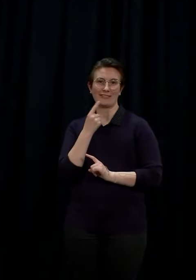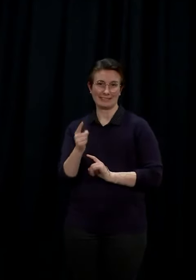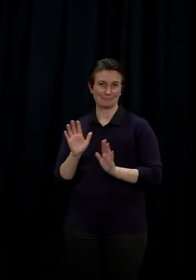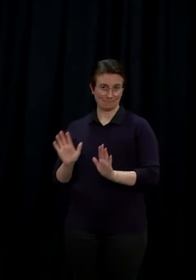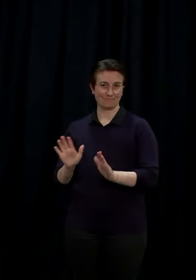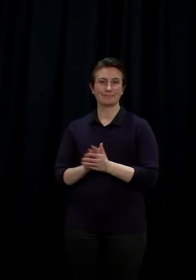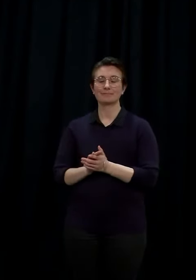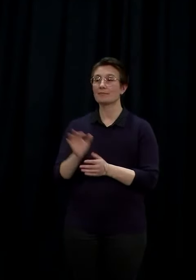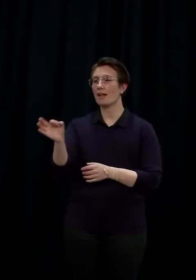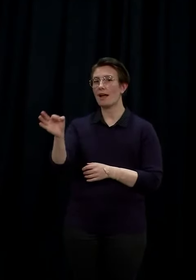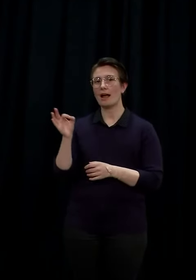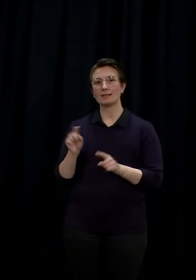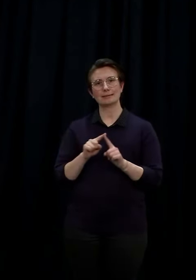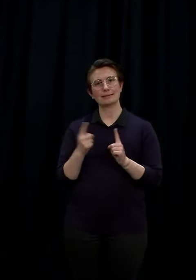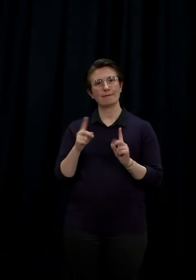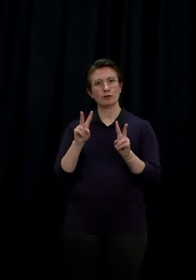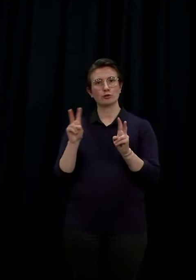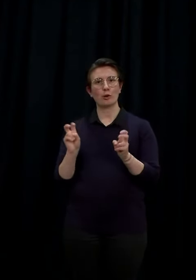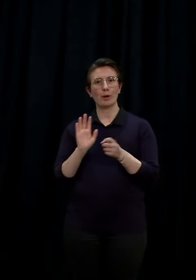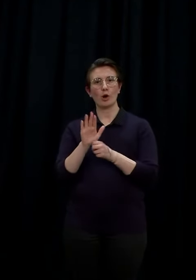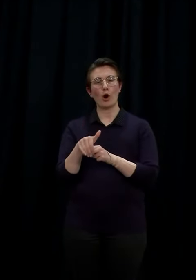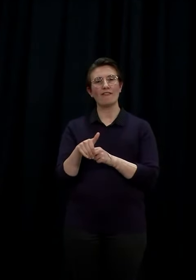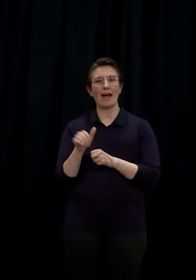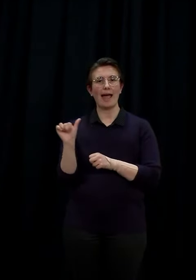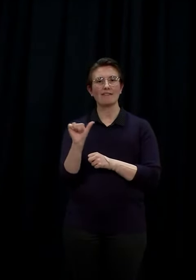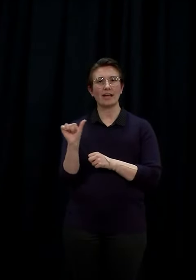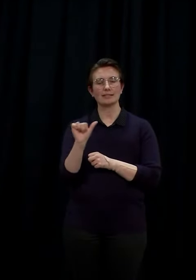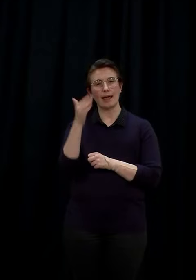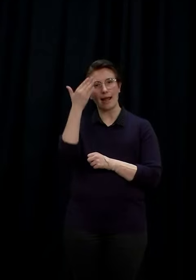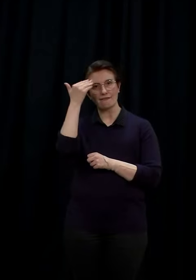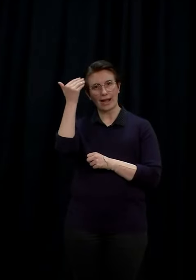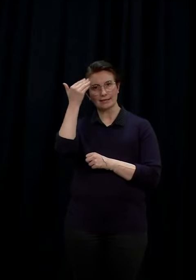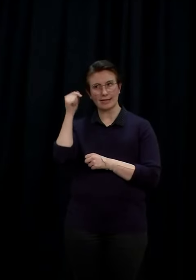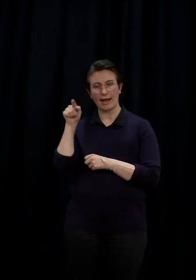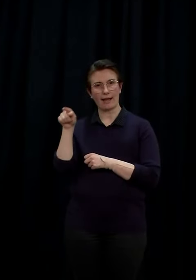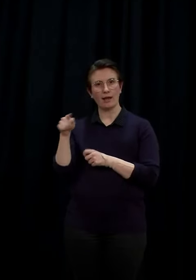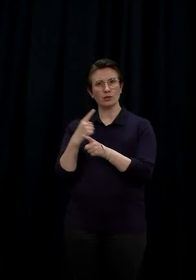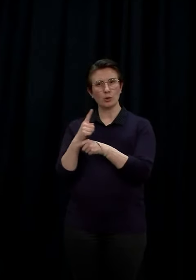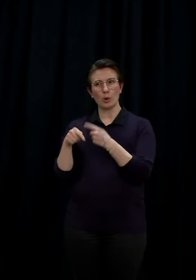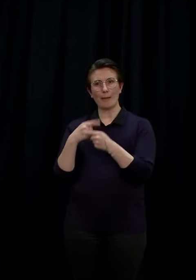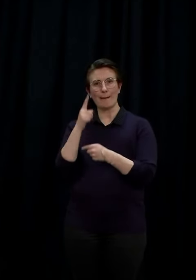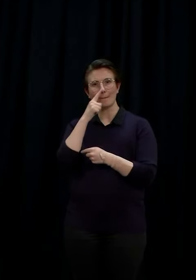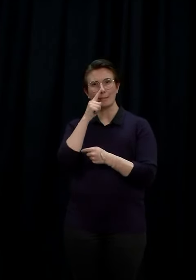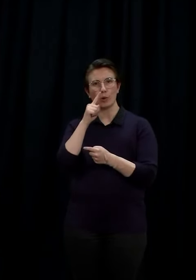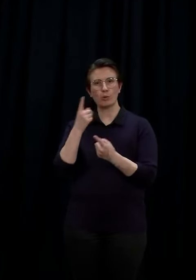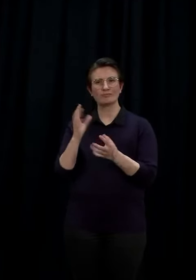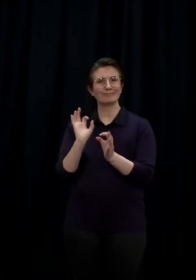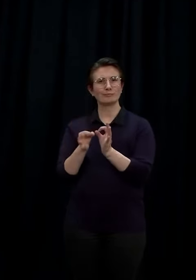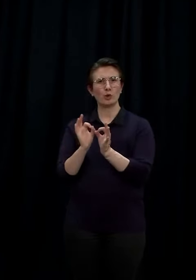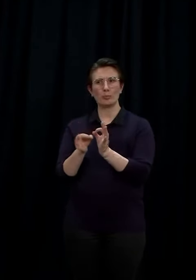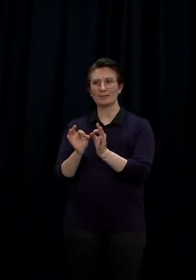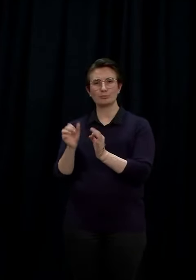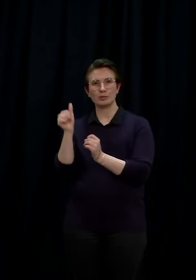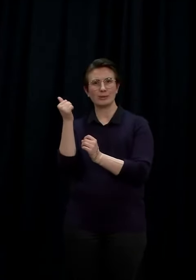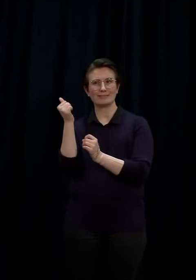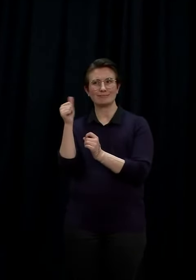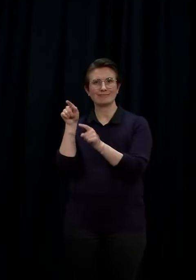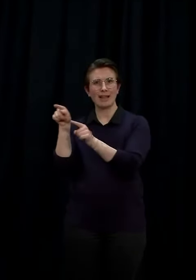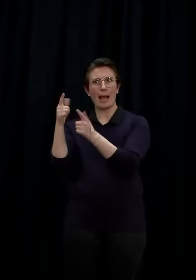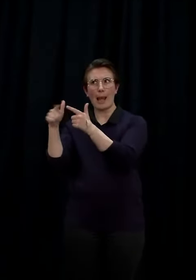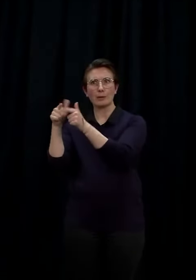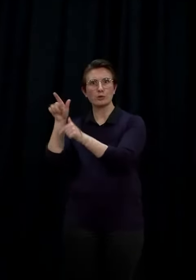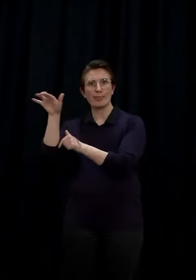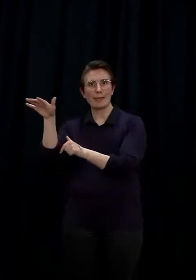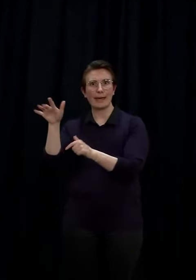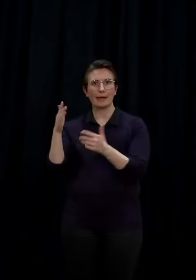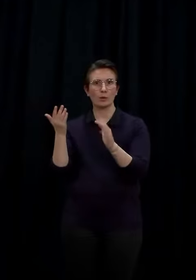left behind. In fact, they say that they feel betrayed by the New Zealand government. How could they have been left behind in this sort of situation? And what's your message to